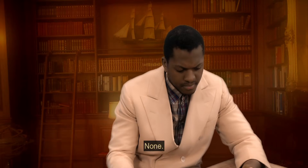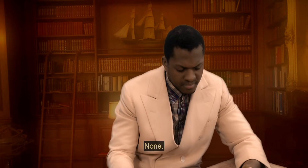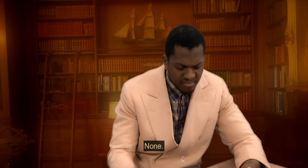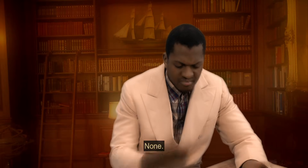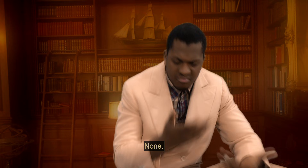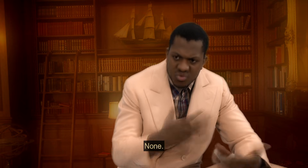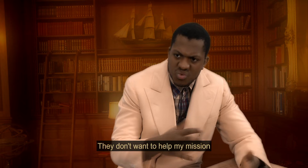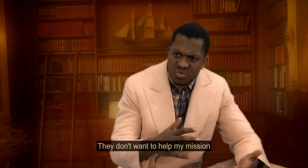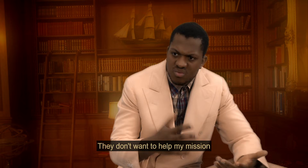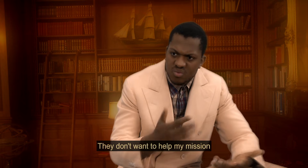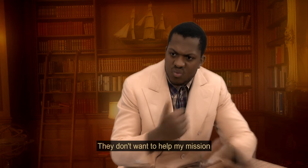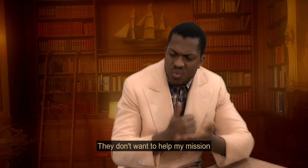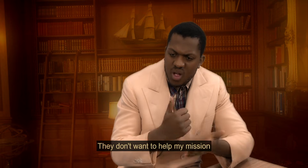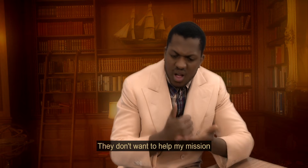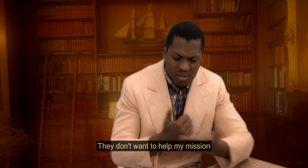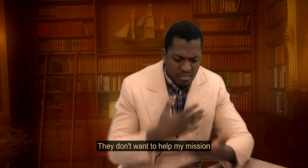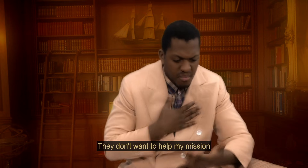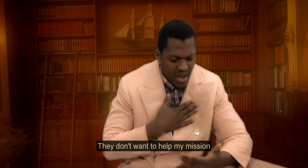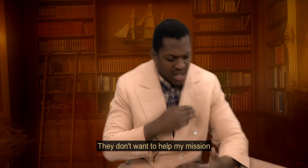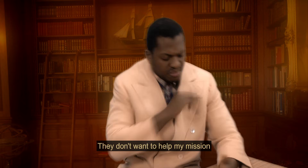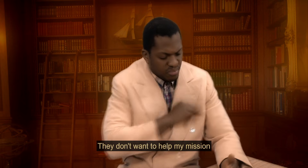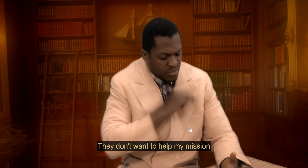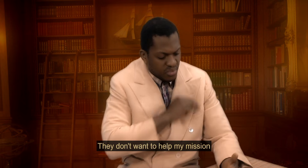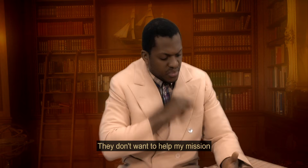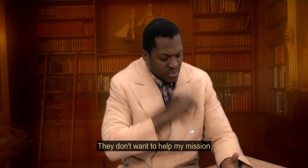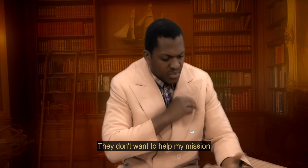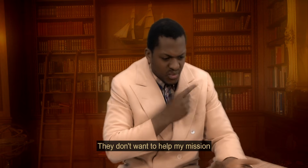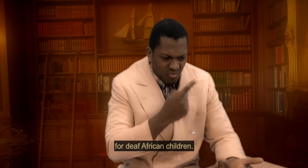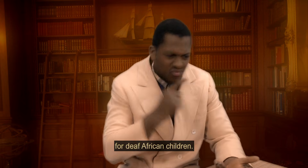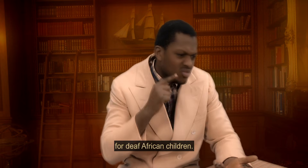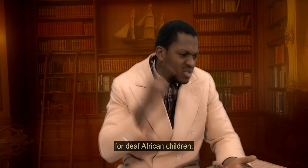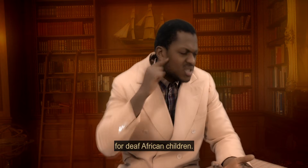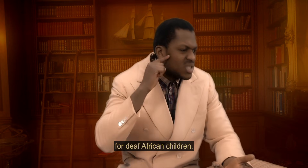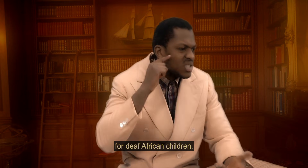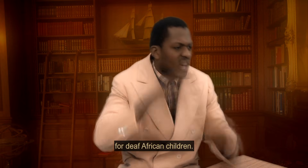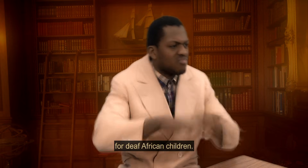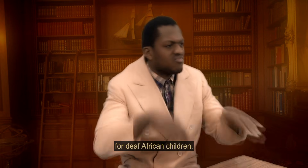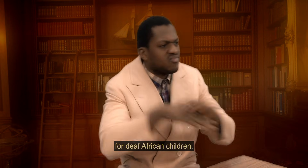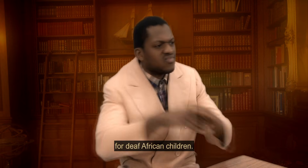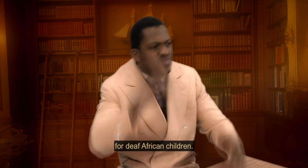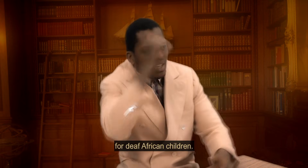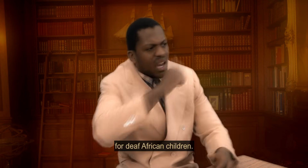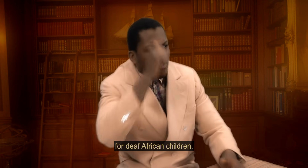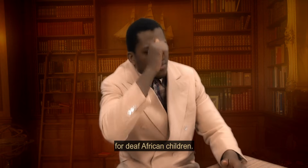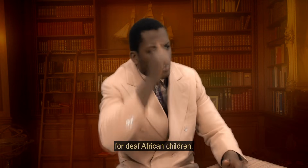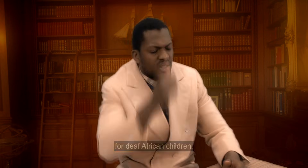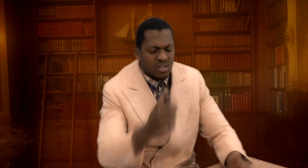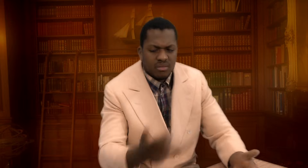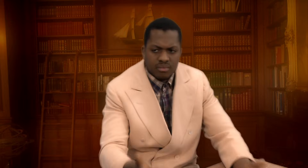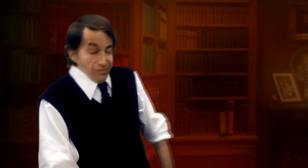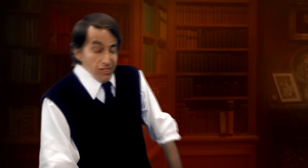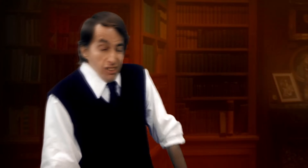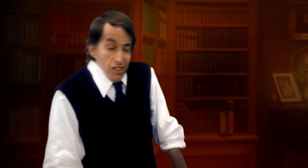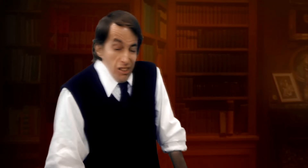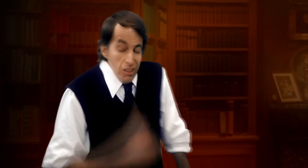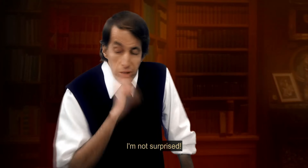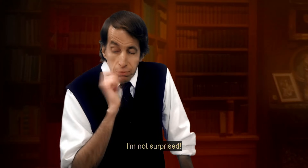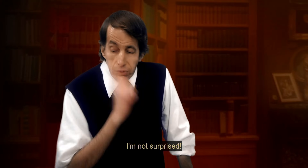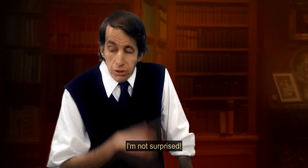None. They don't want to help my mission for deaf African children. Not